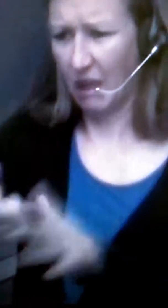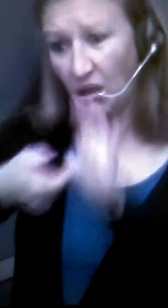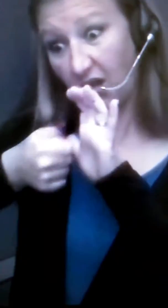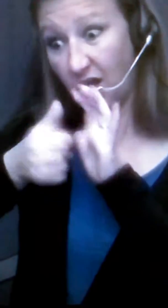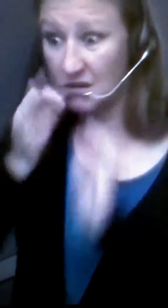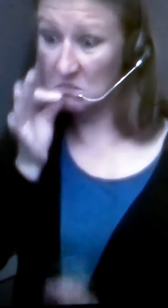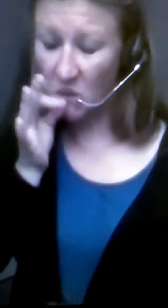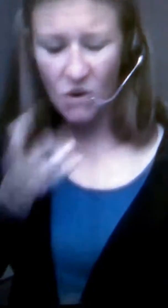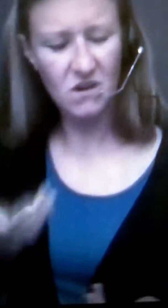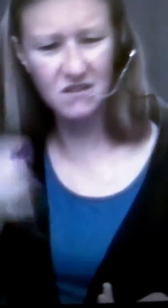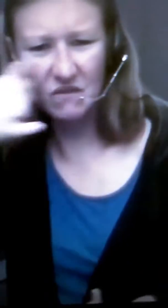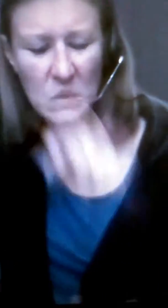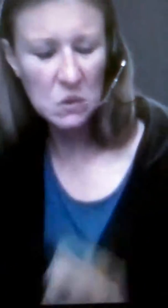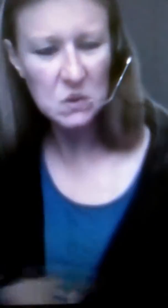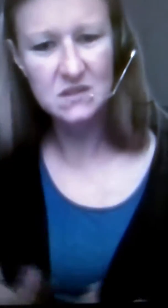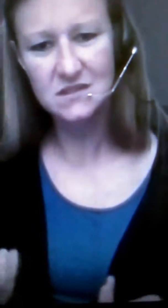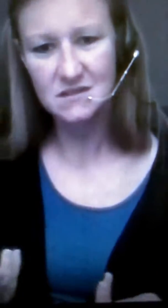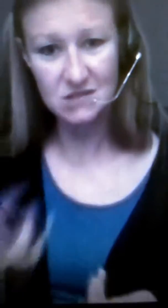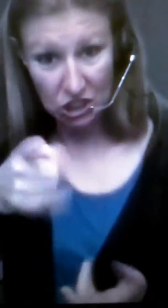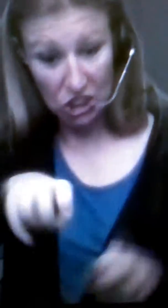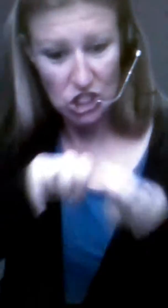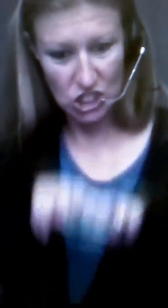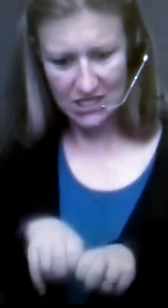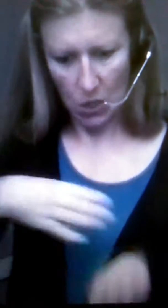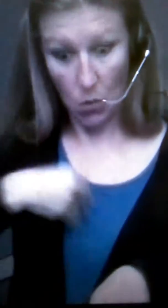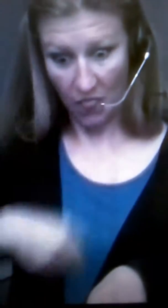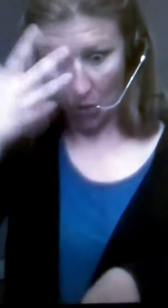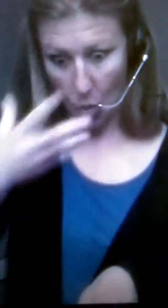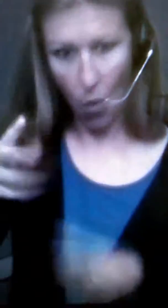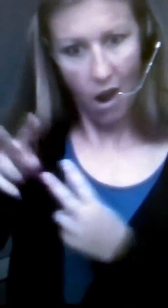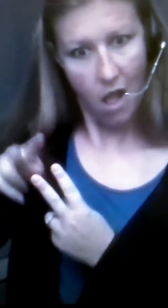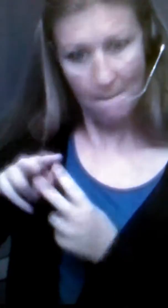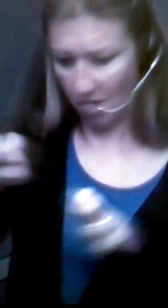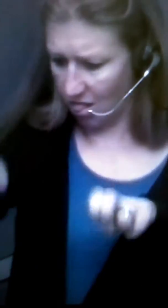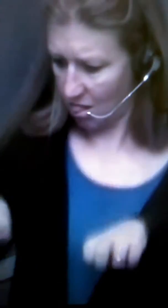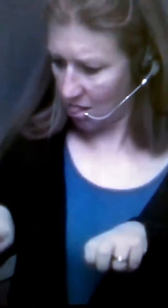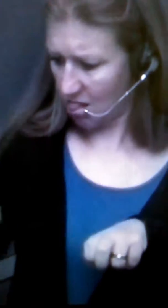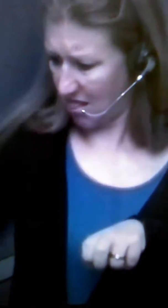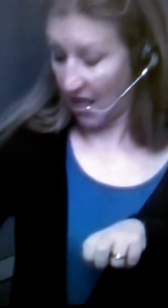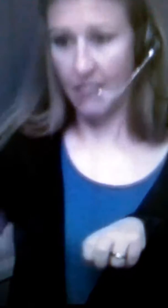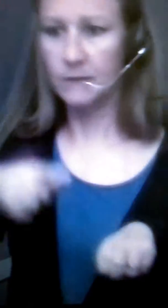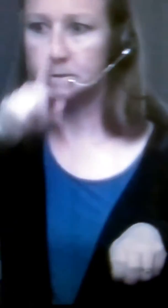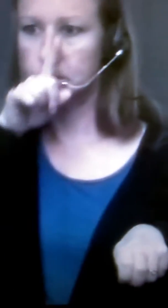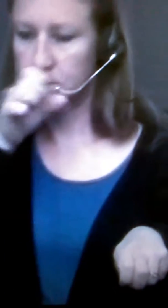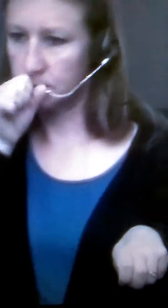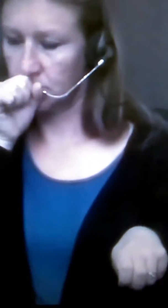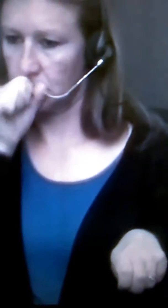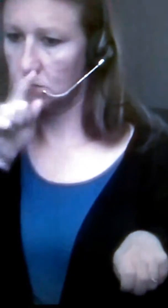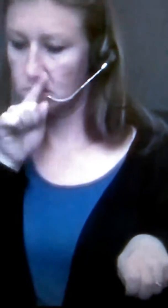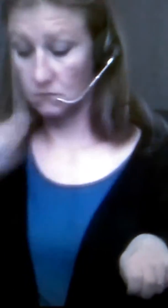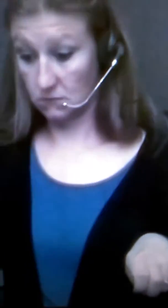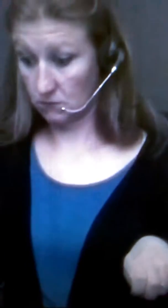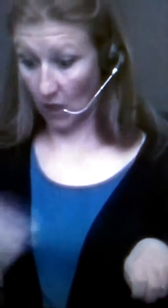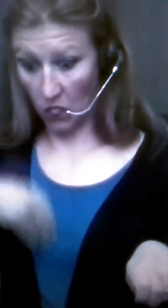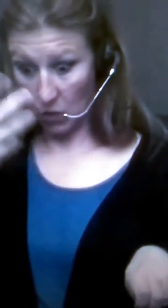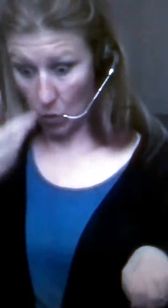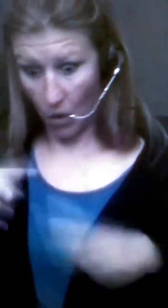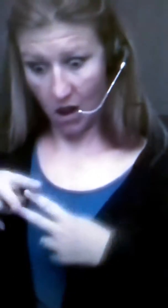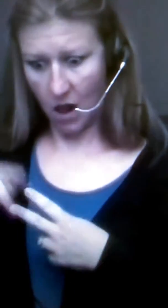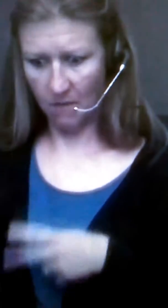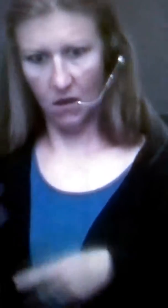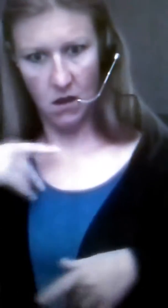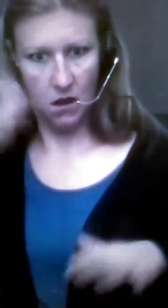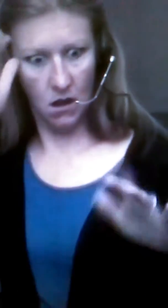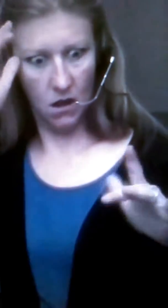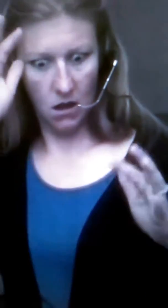box and smoke weed and blow it in my face. I'm trying to enjoy the show. We sat next to or behind a